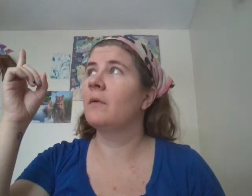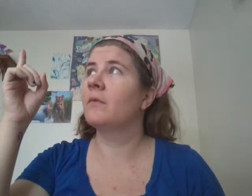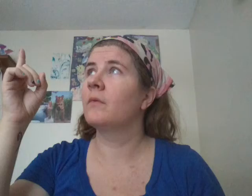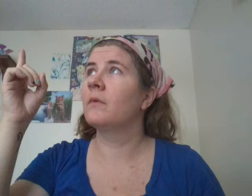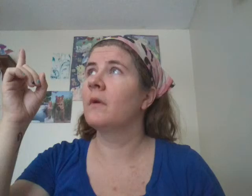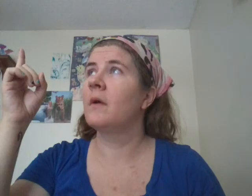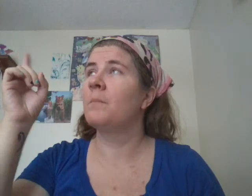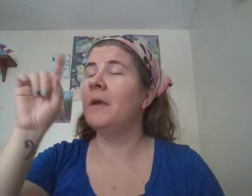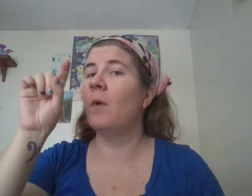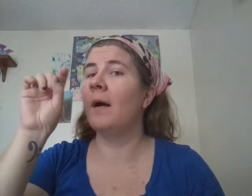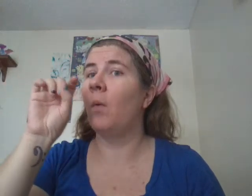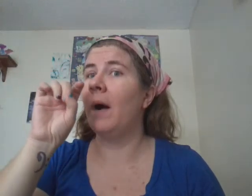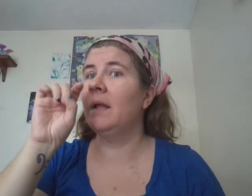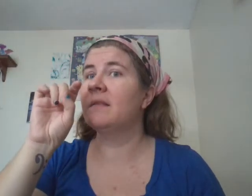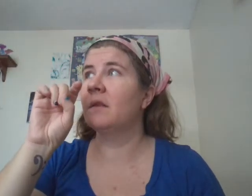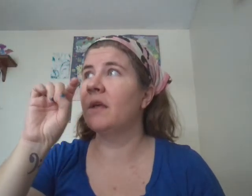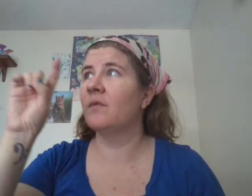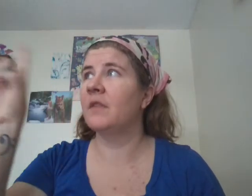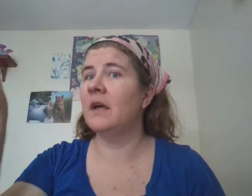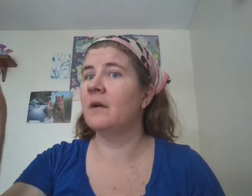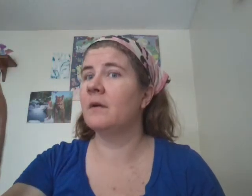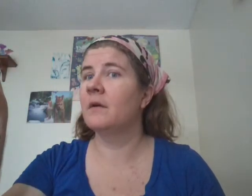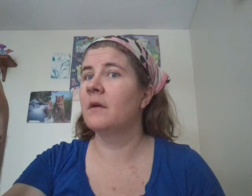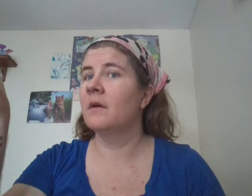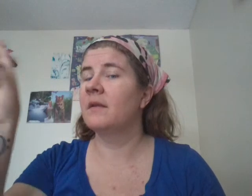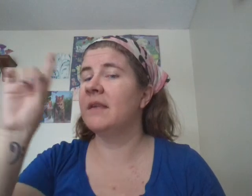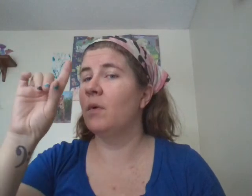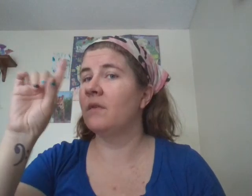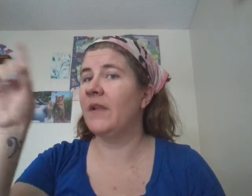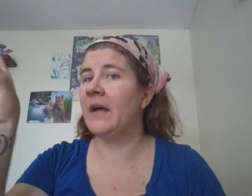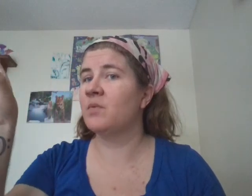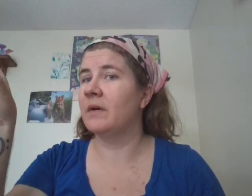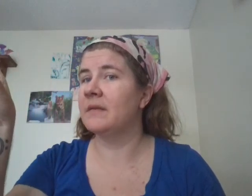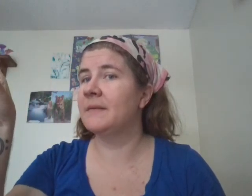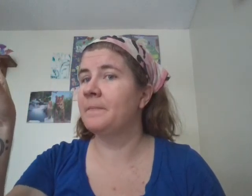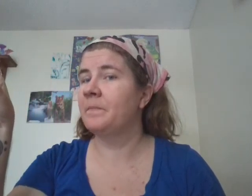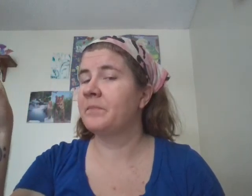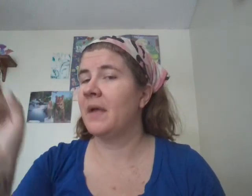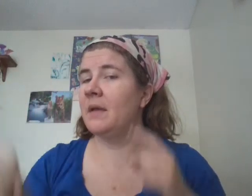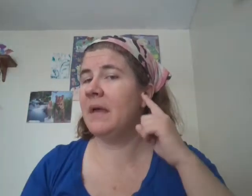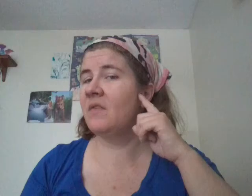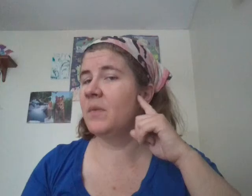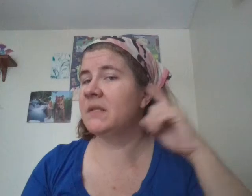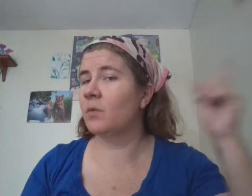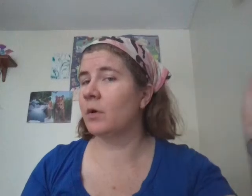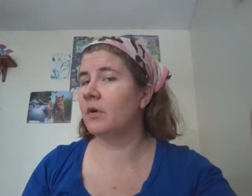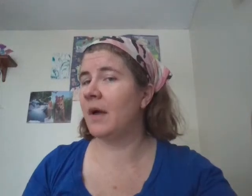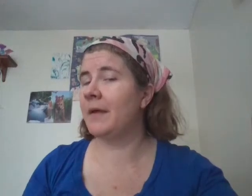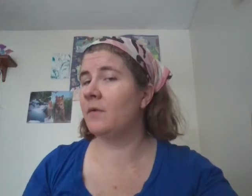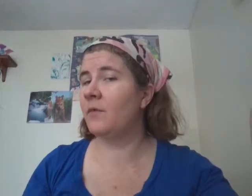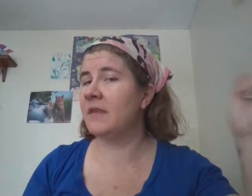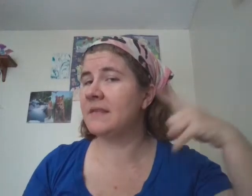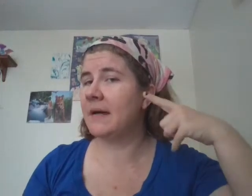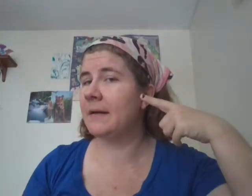out. Meanwhile, while it's looking over there to see what the flash was, it may have missed a word coming in over this side.